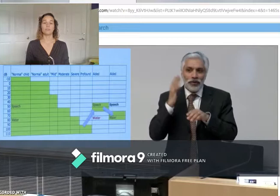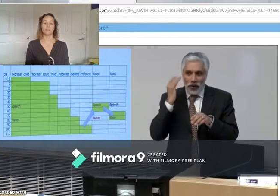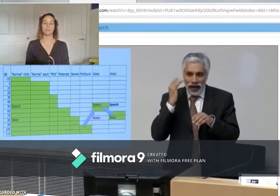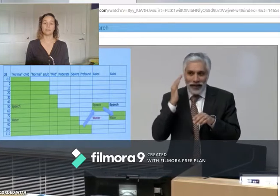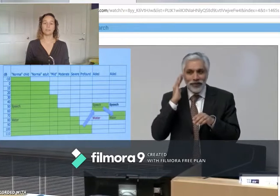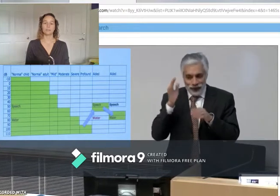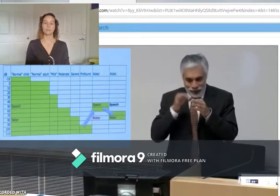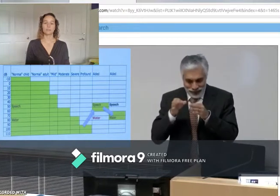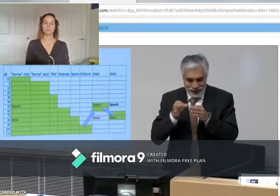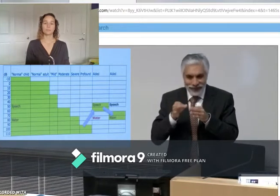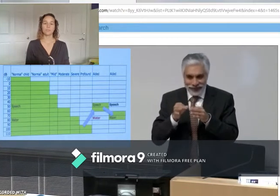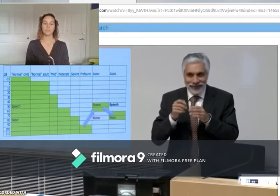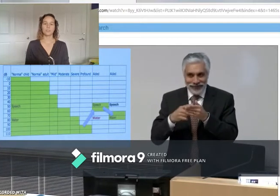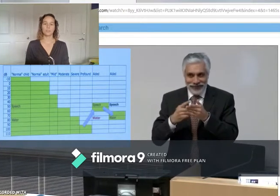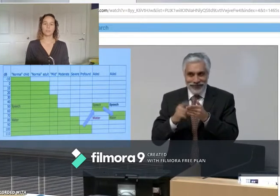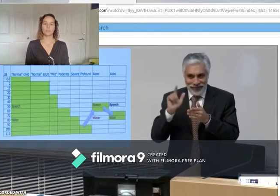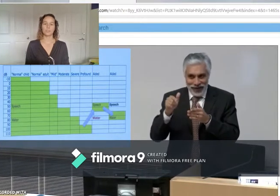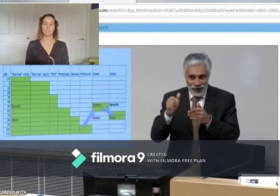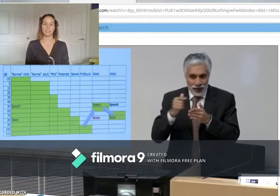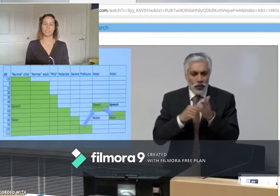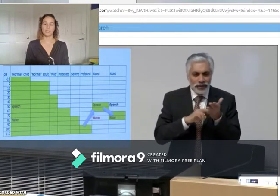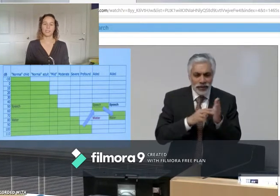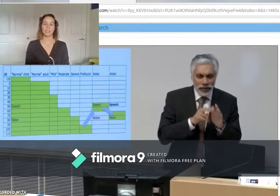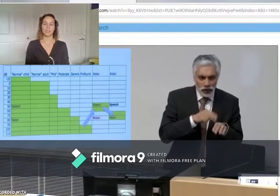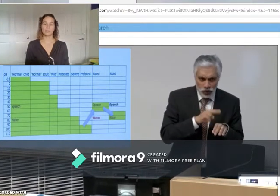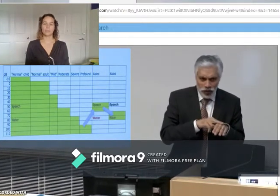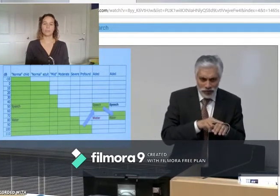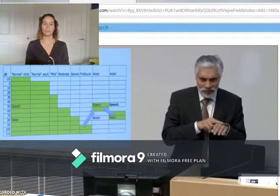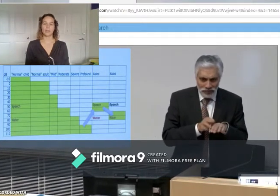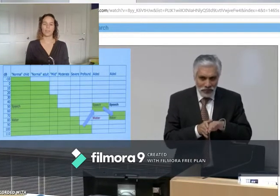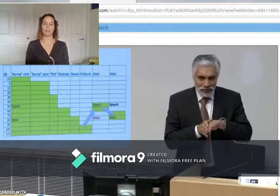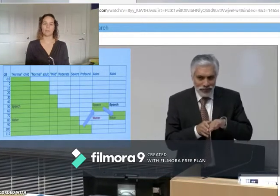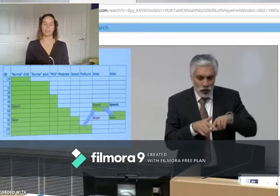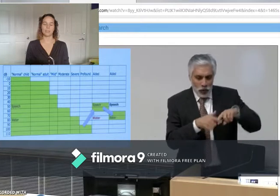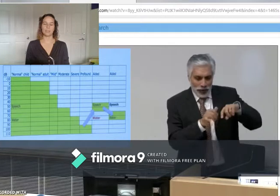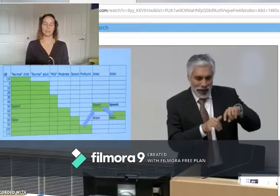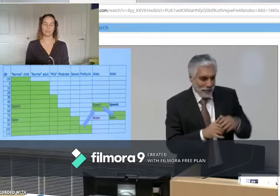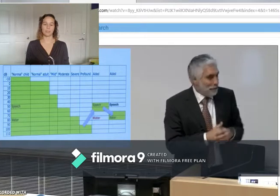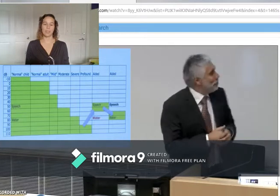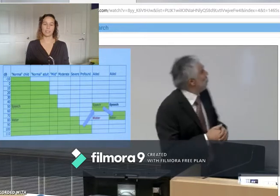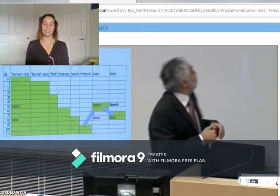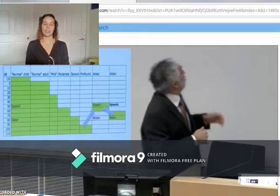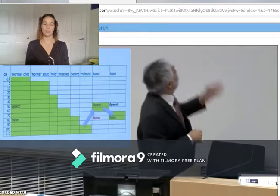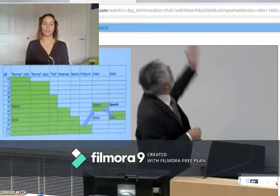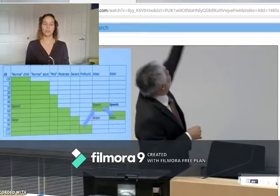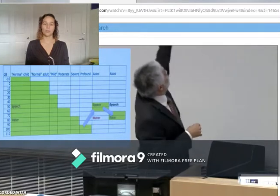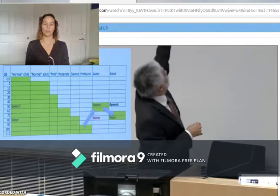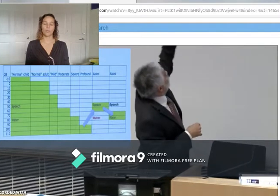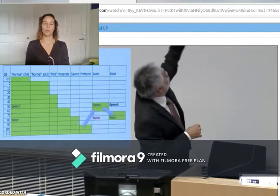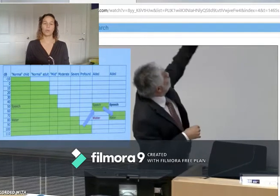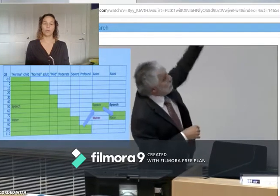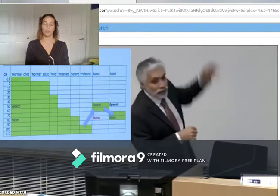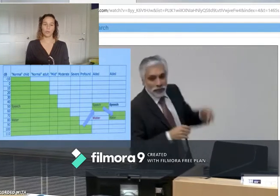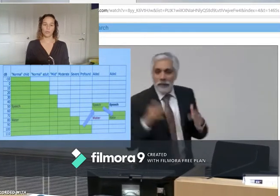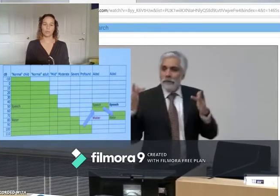Excuse me, is 50. So the normal is 50, and I'll explain more about that, what that means later. Quote